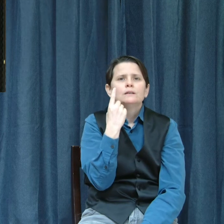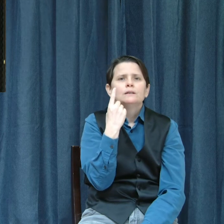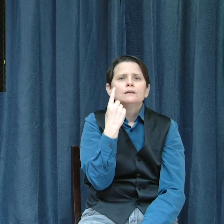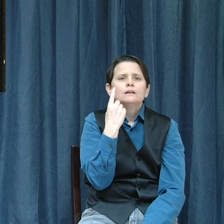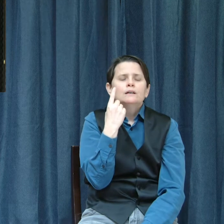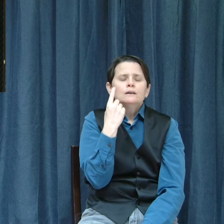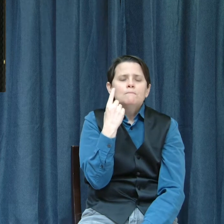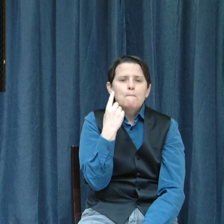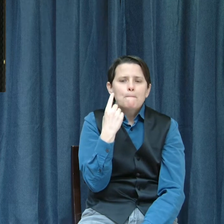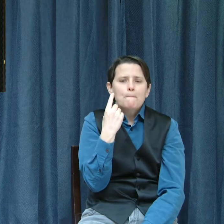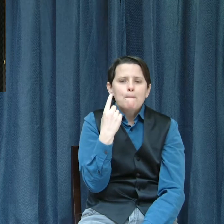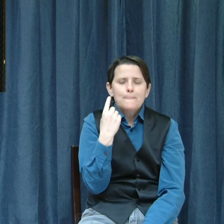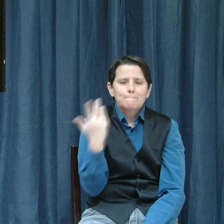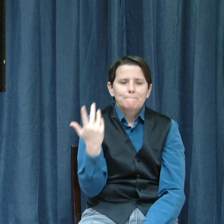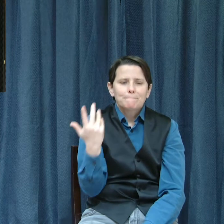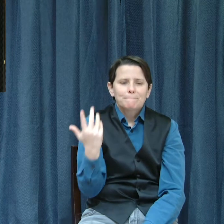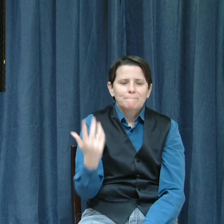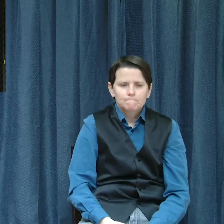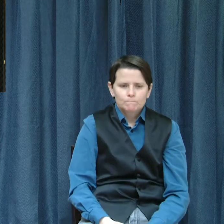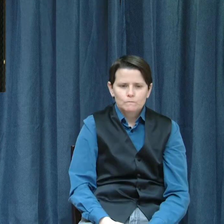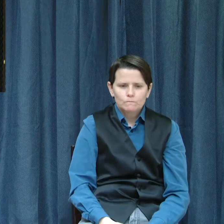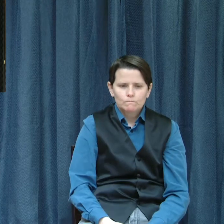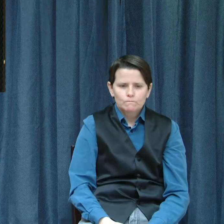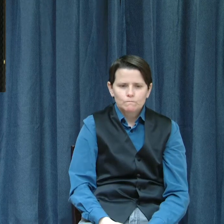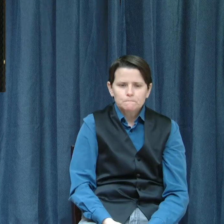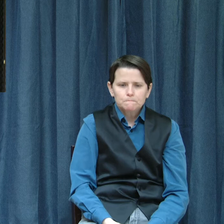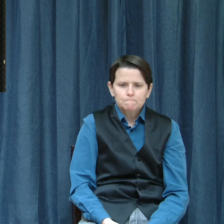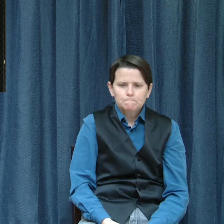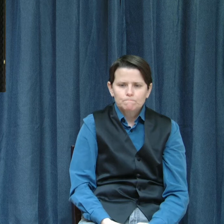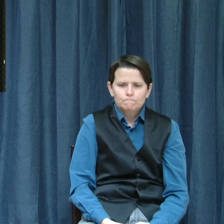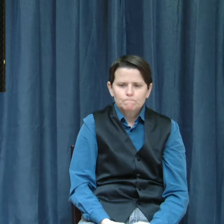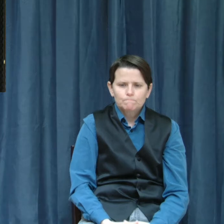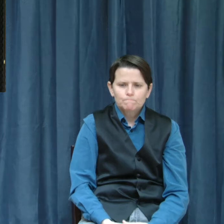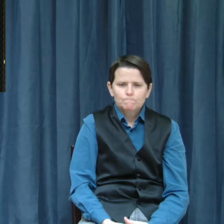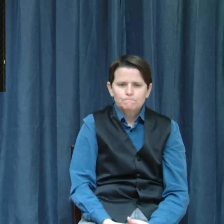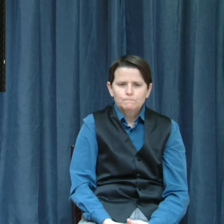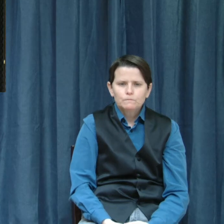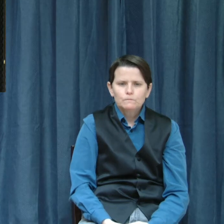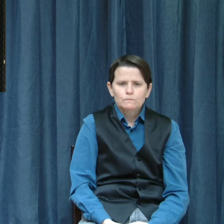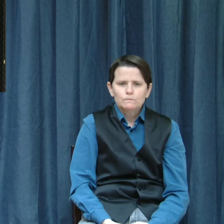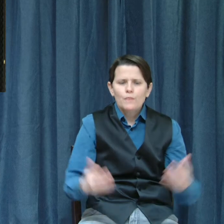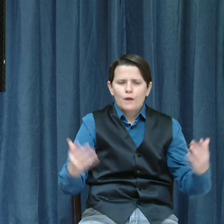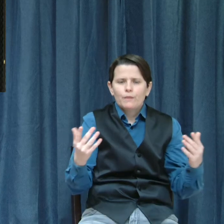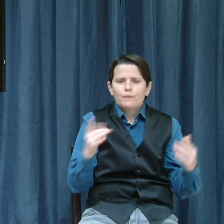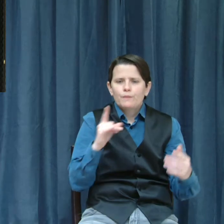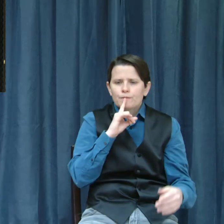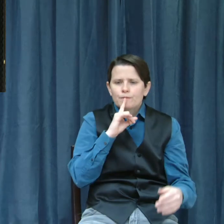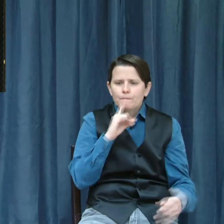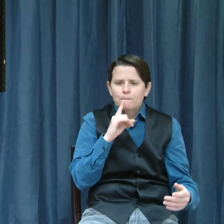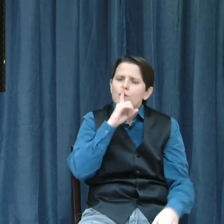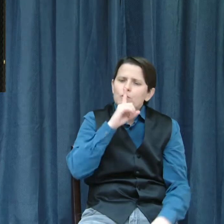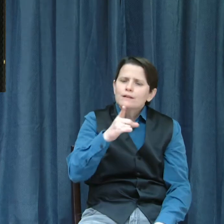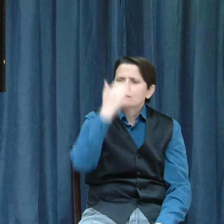a mass consciousness that doesn't see, that is still blind. And then in the